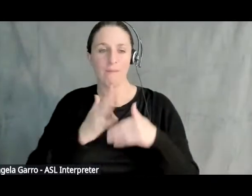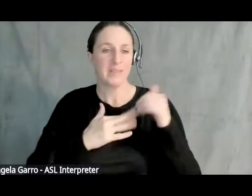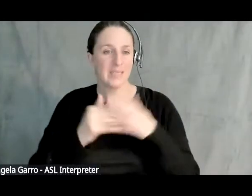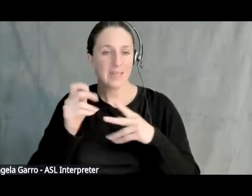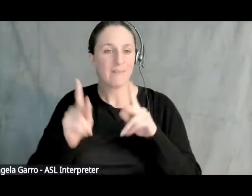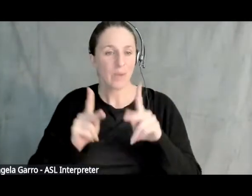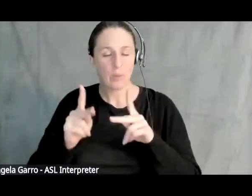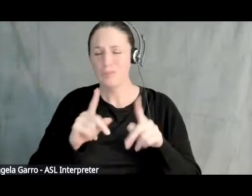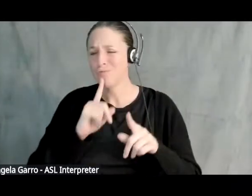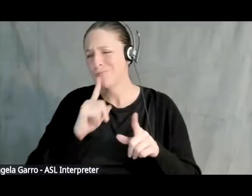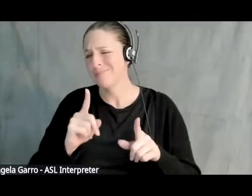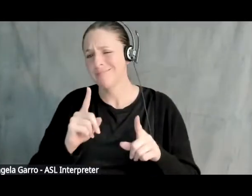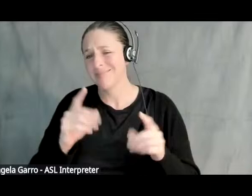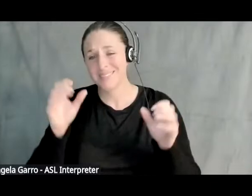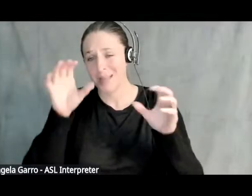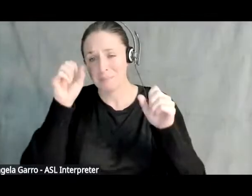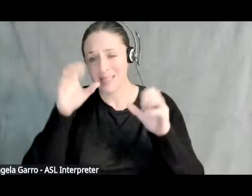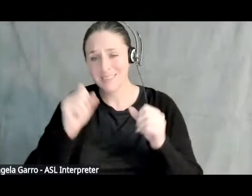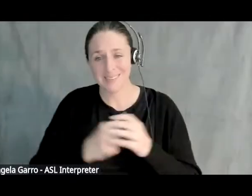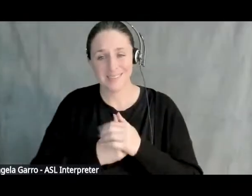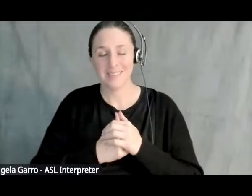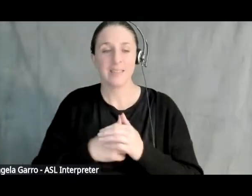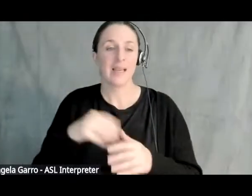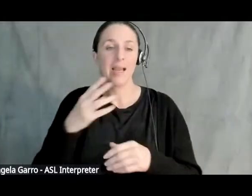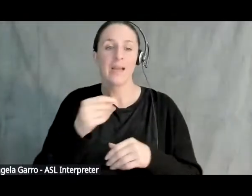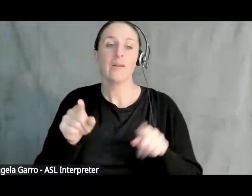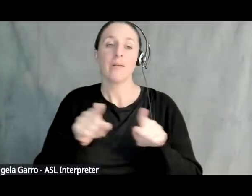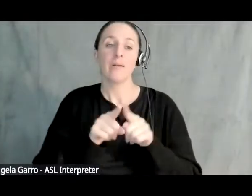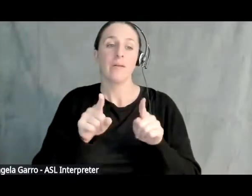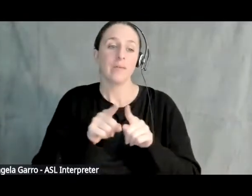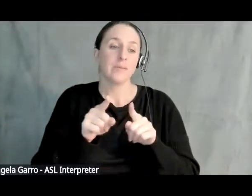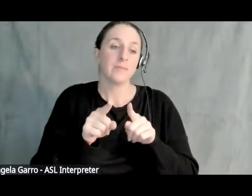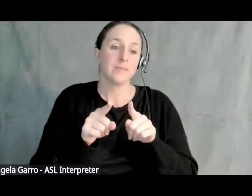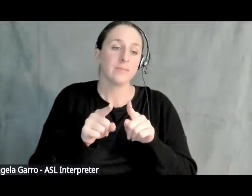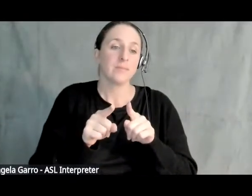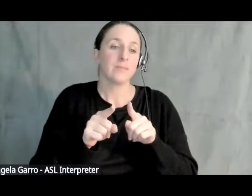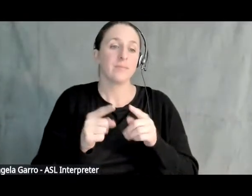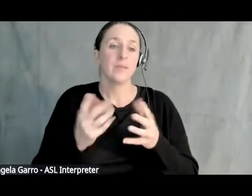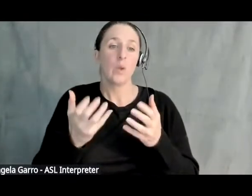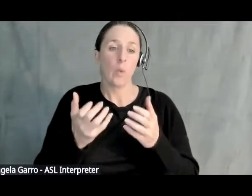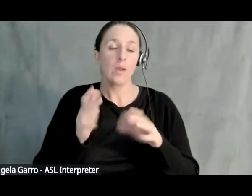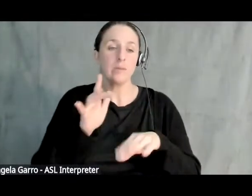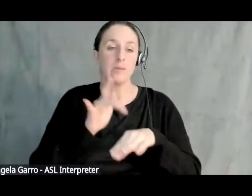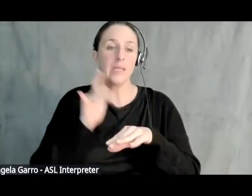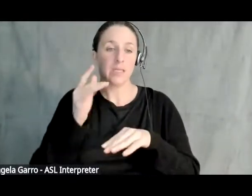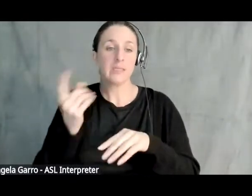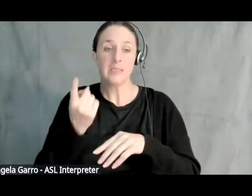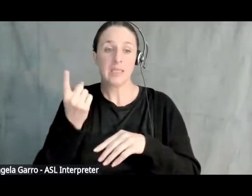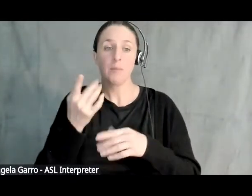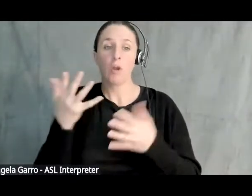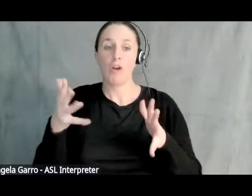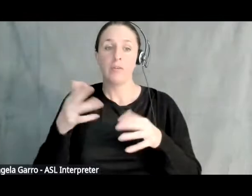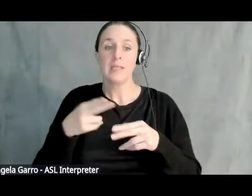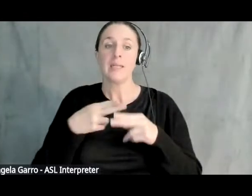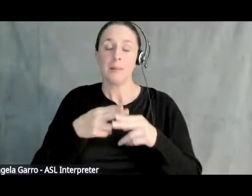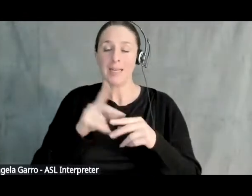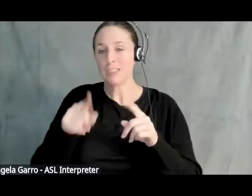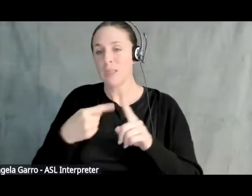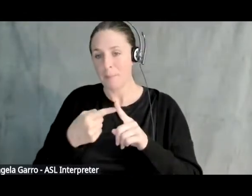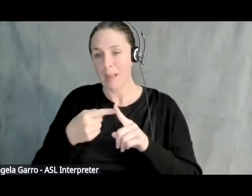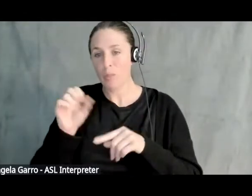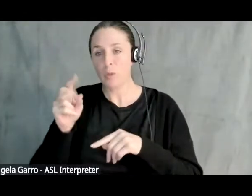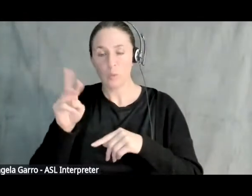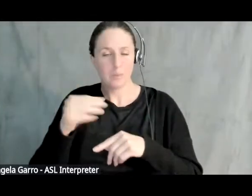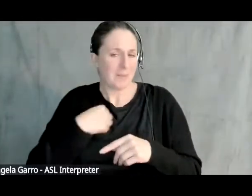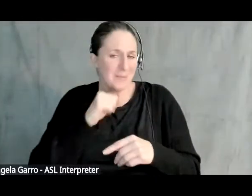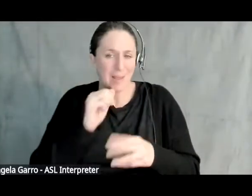just amazing. And I also wanted to touch upon something that was already mentioned about the storm. Okay, I'm not a weather